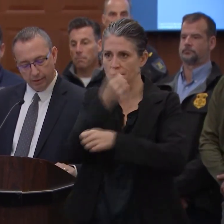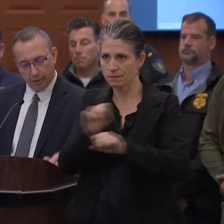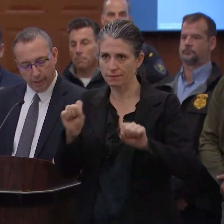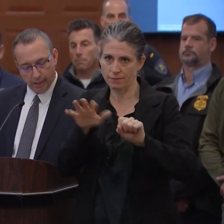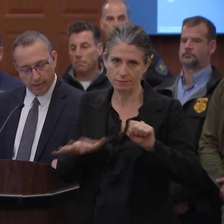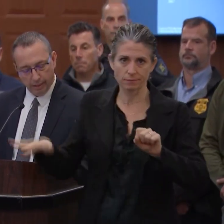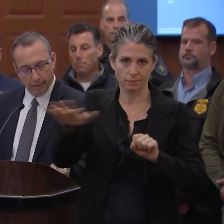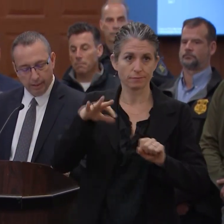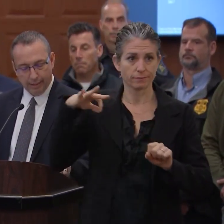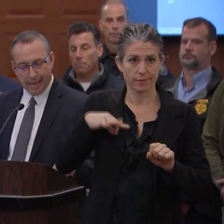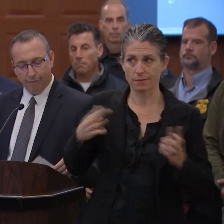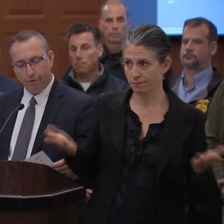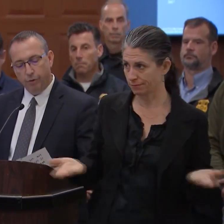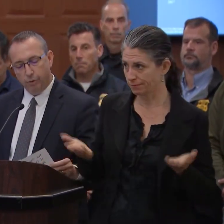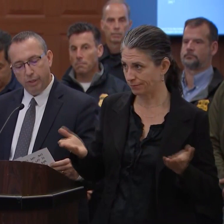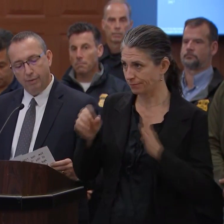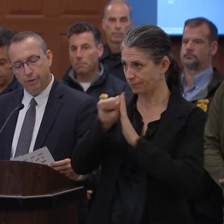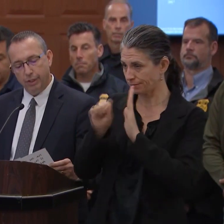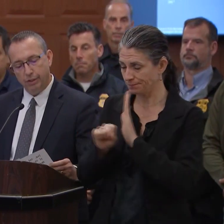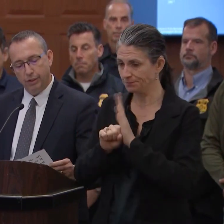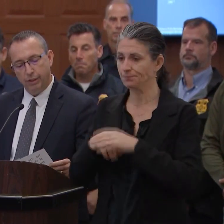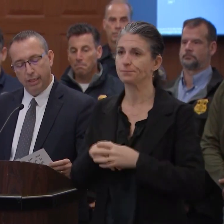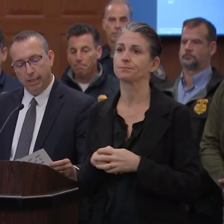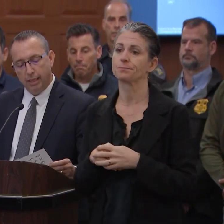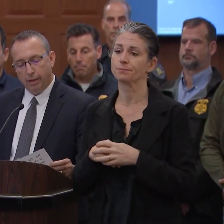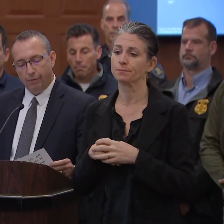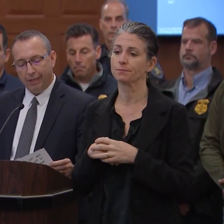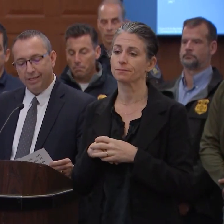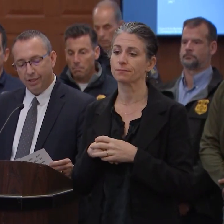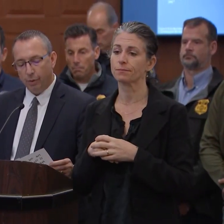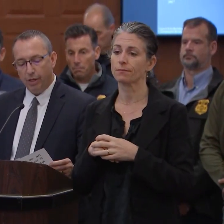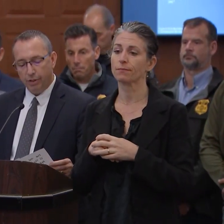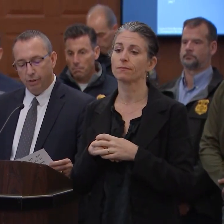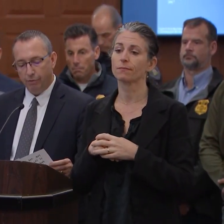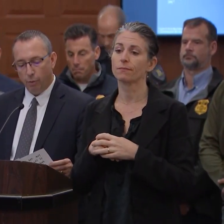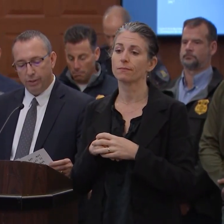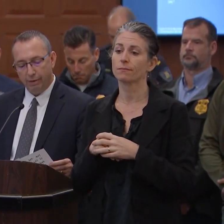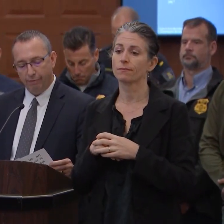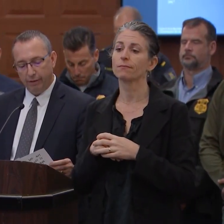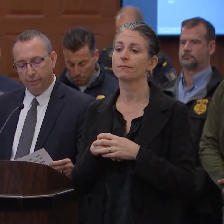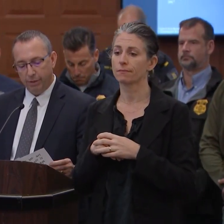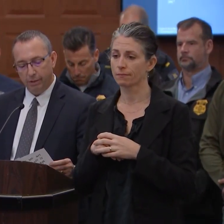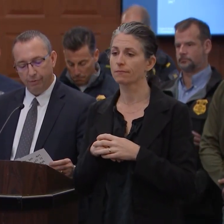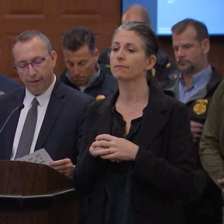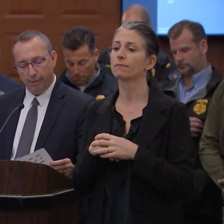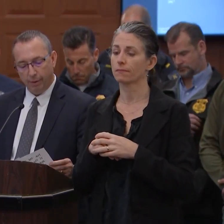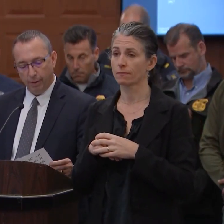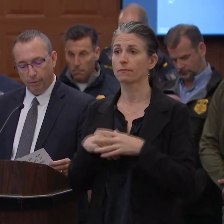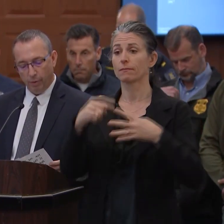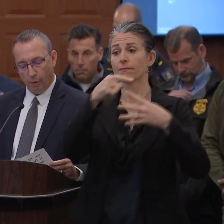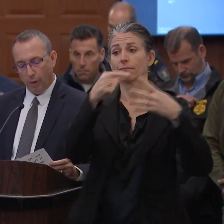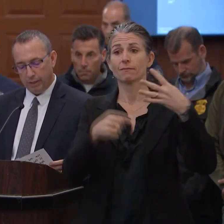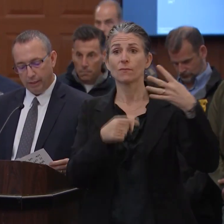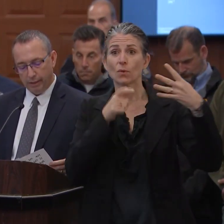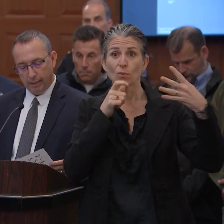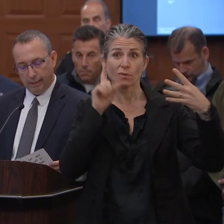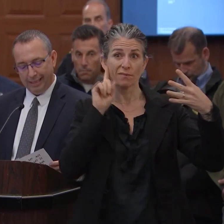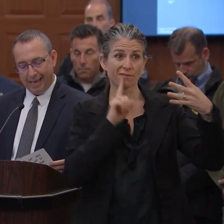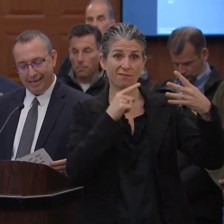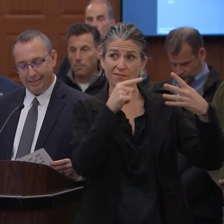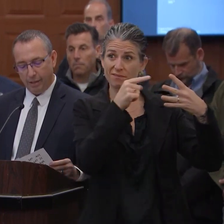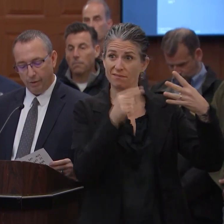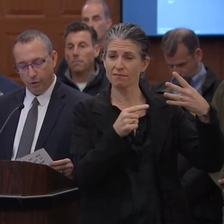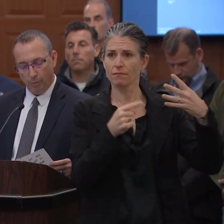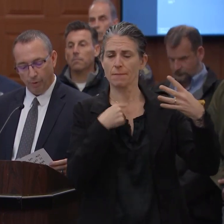stated yesterday in the afternoon conversation, for the consideration of the 4 deaf victims and their family, we are requesting that